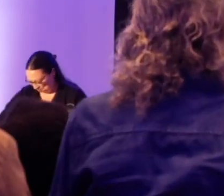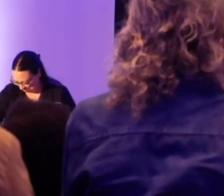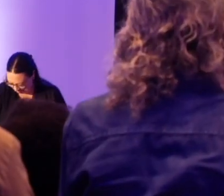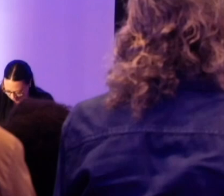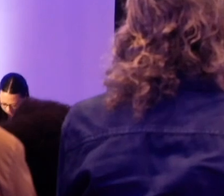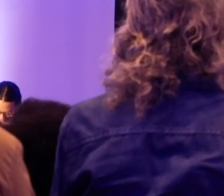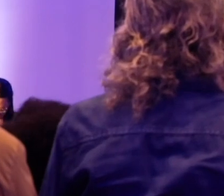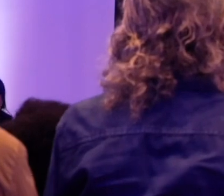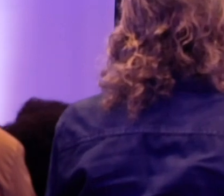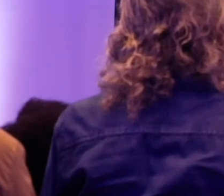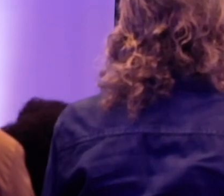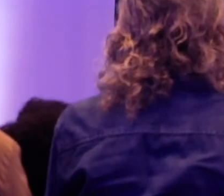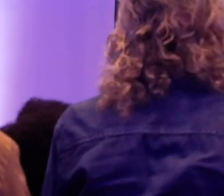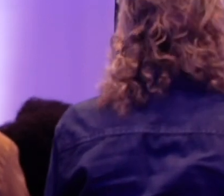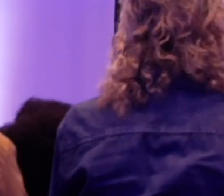Thank you.